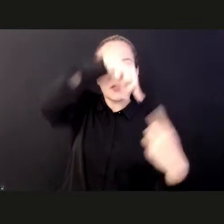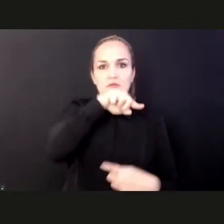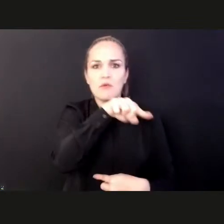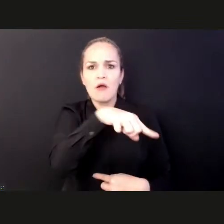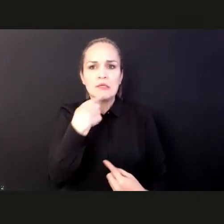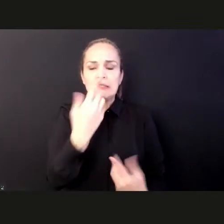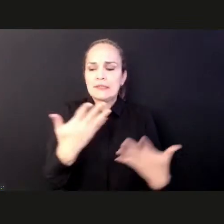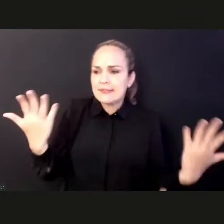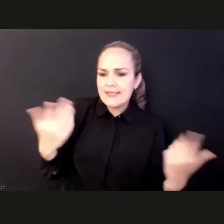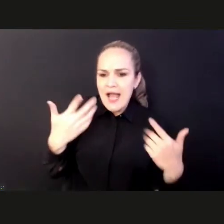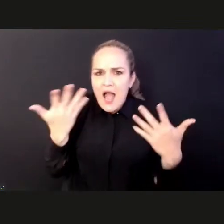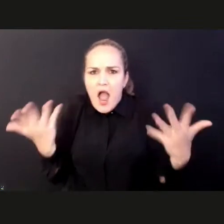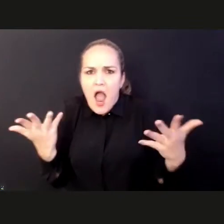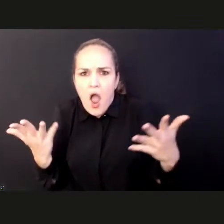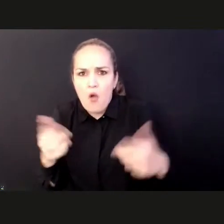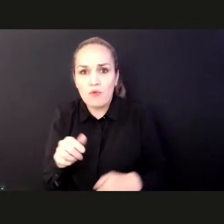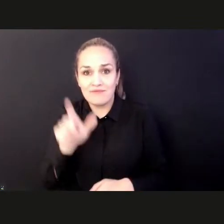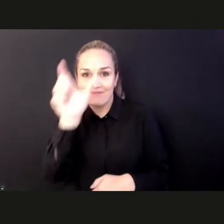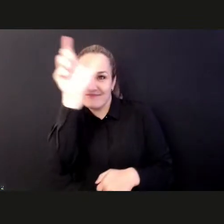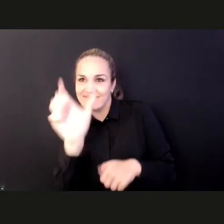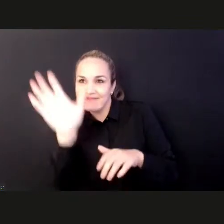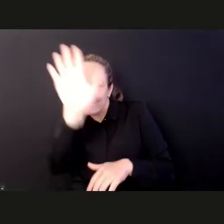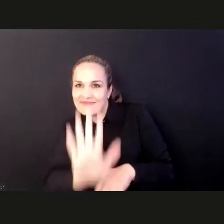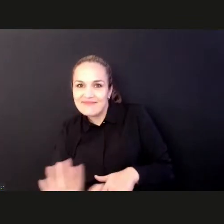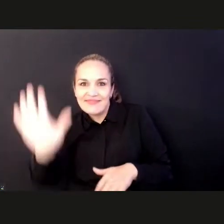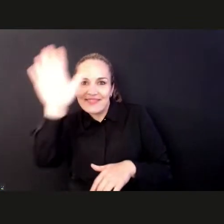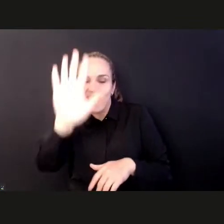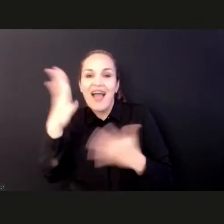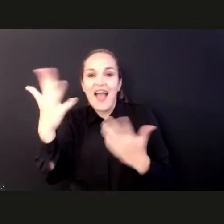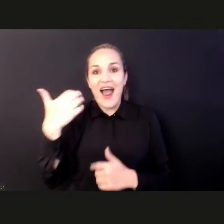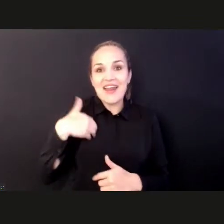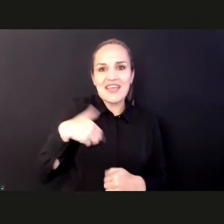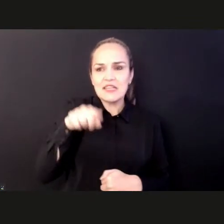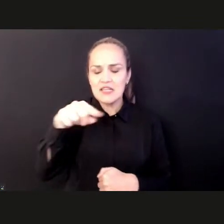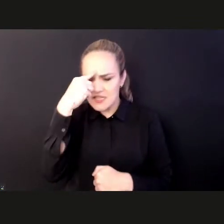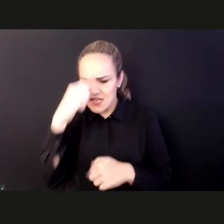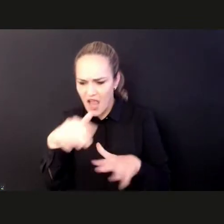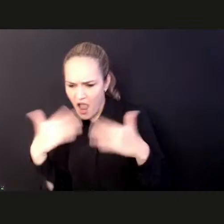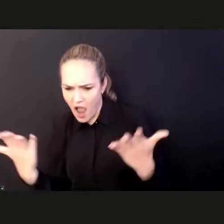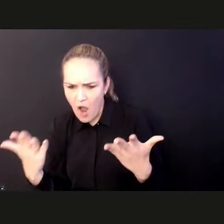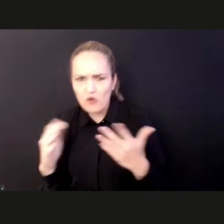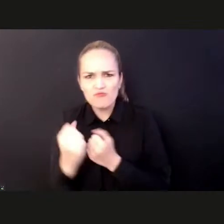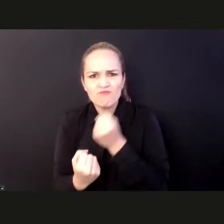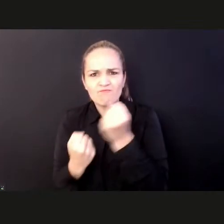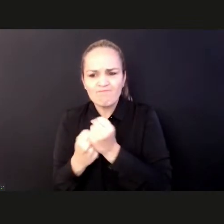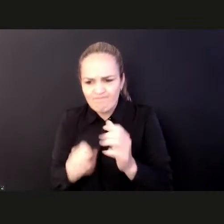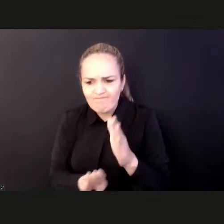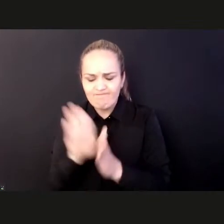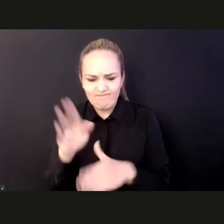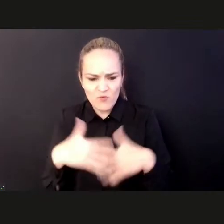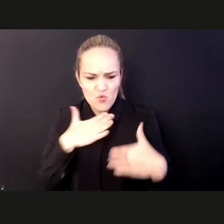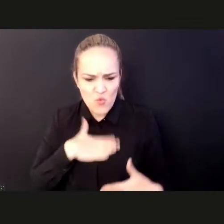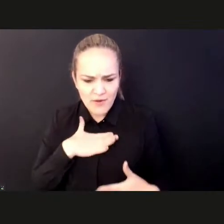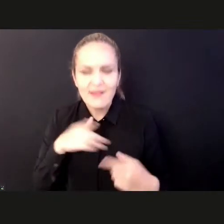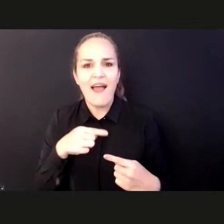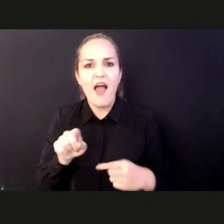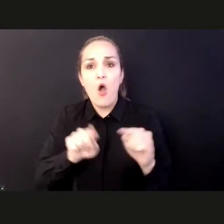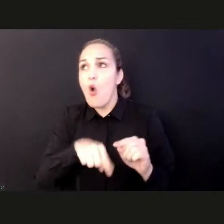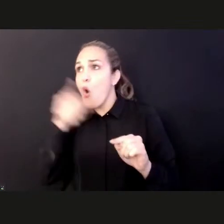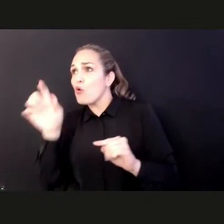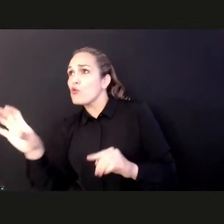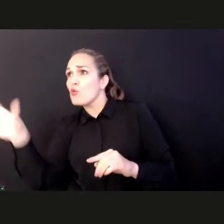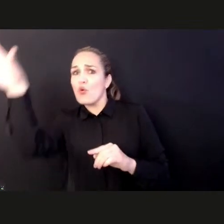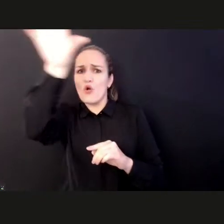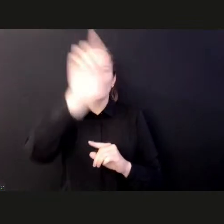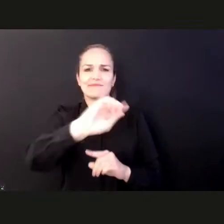tourism consumption in 2021. Since Greece reopened its international borders for leisure travel